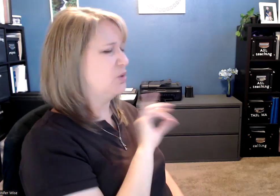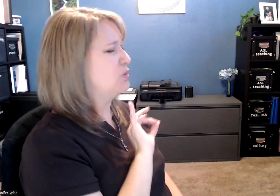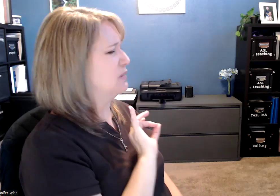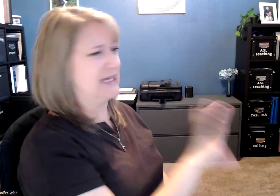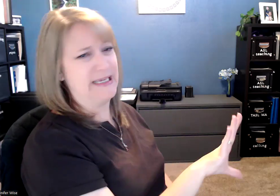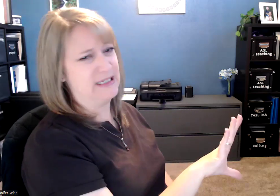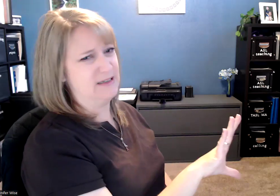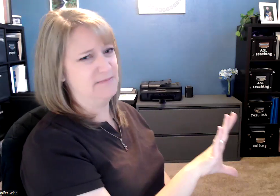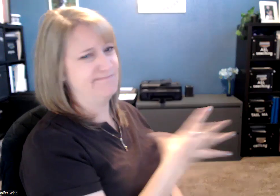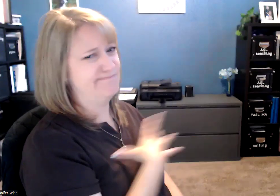Don't like.